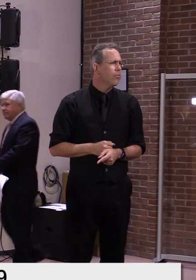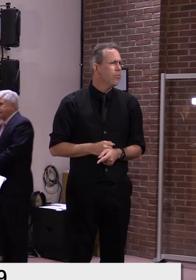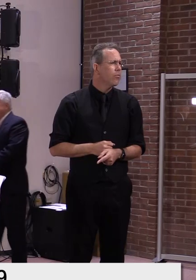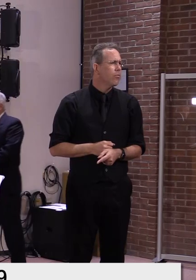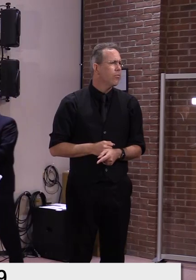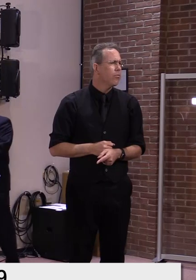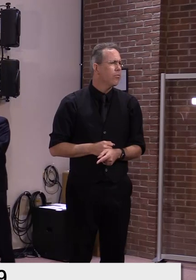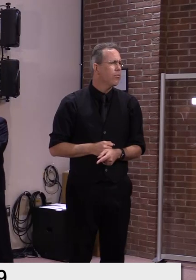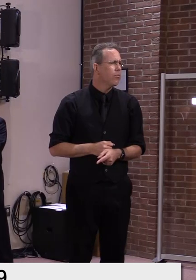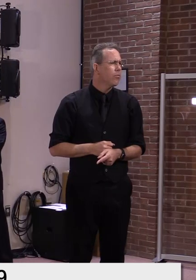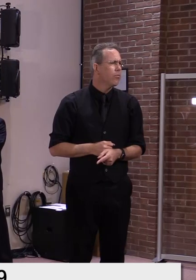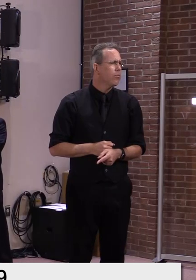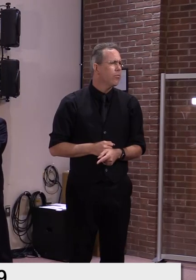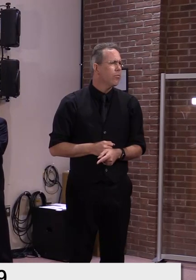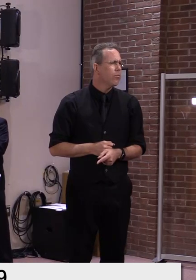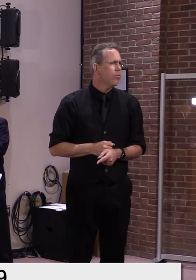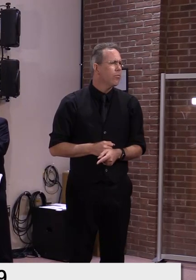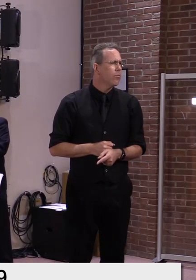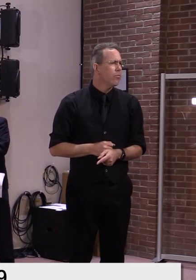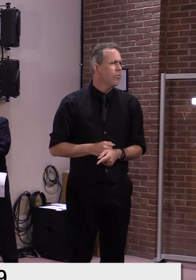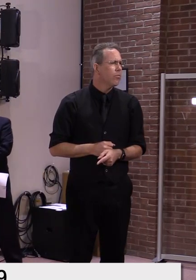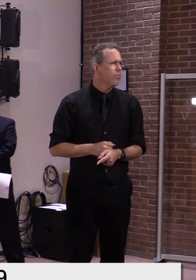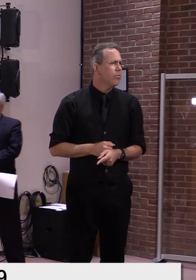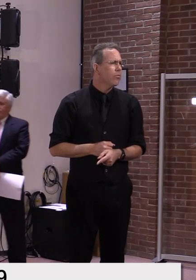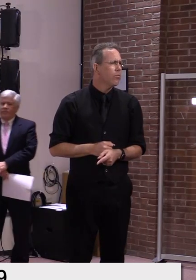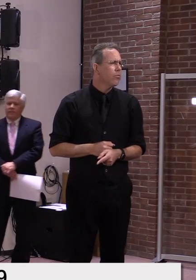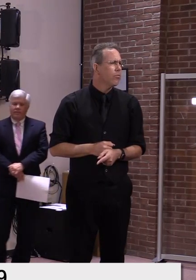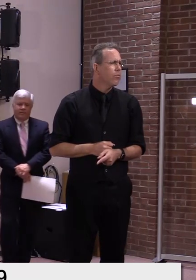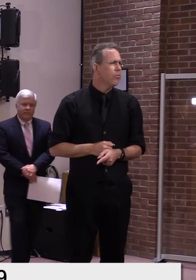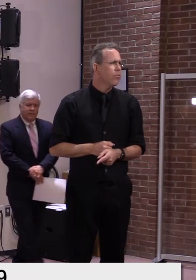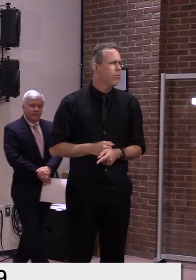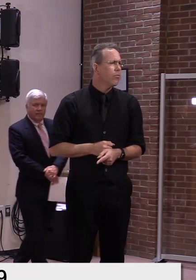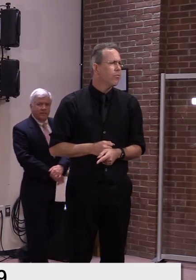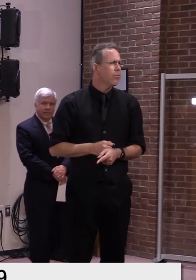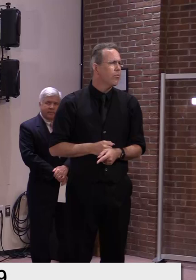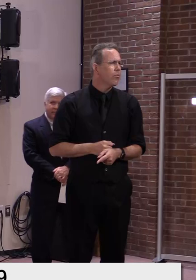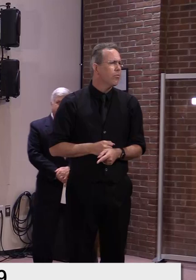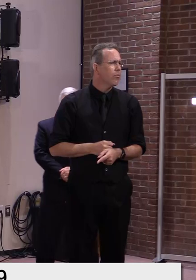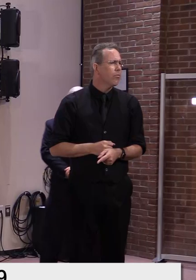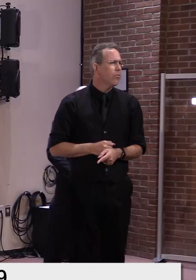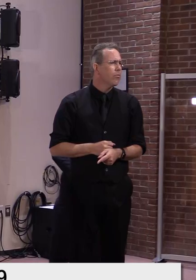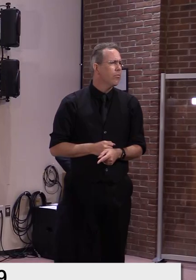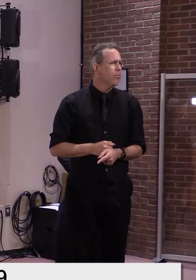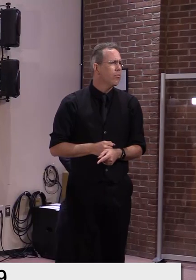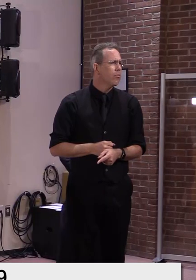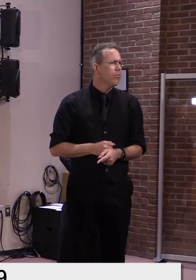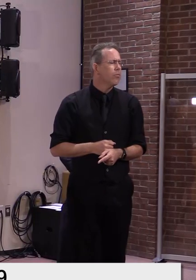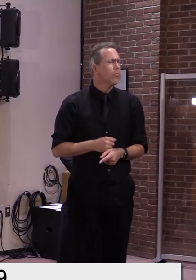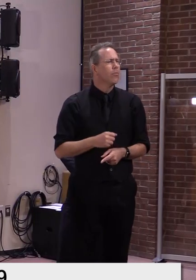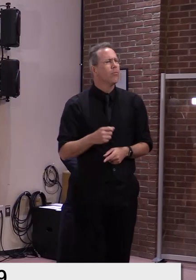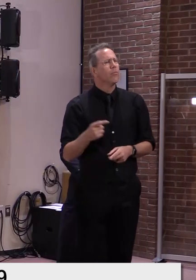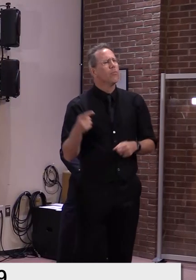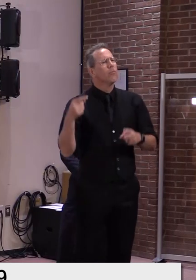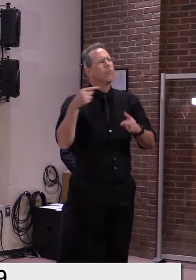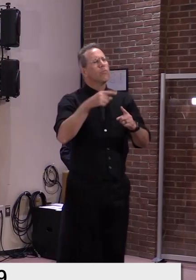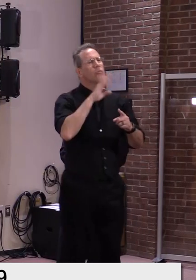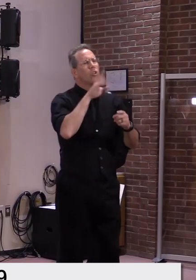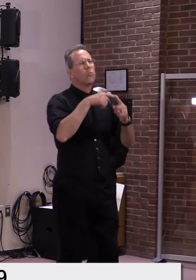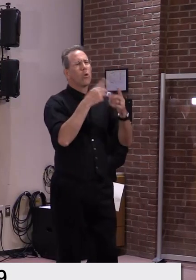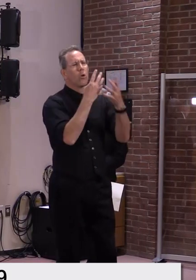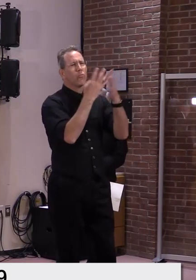incarcerated people have been getting the kind of mental health treatment that they might need to cope with the